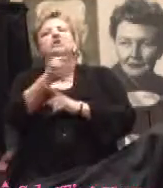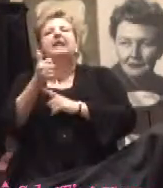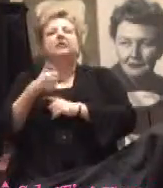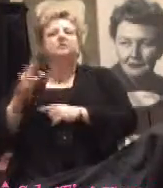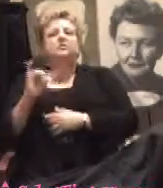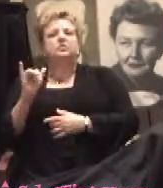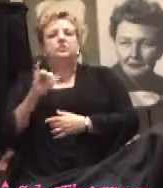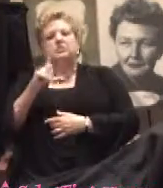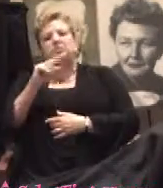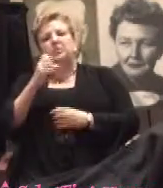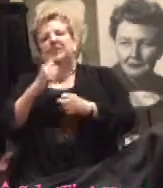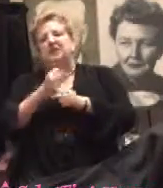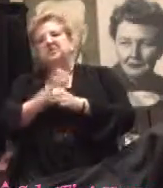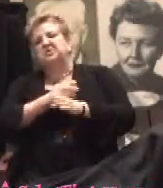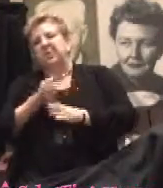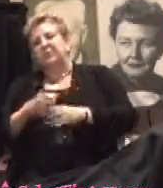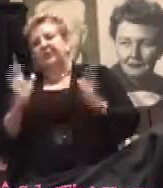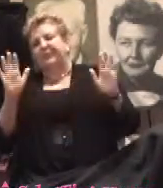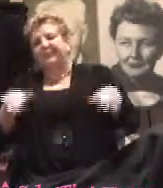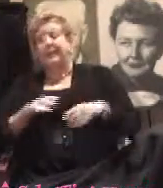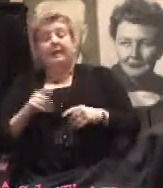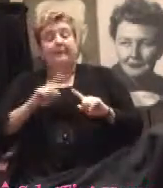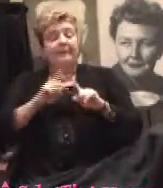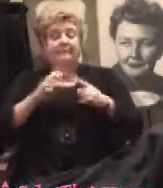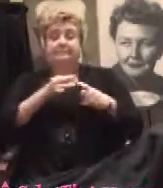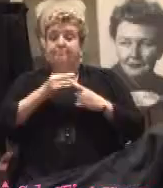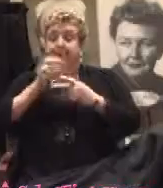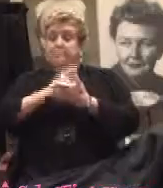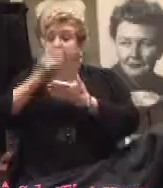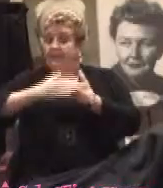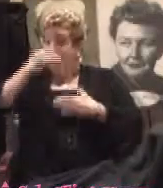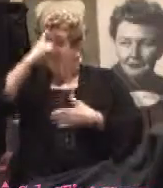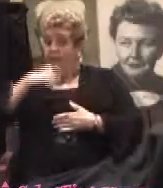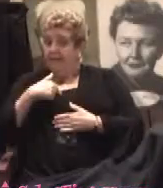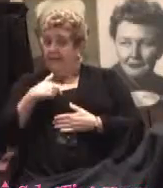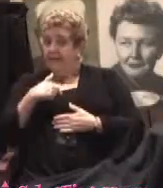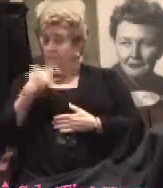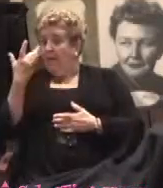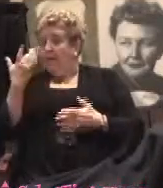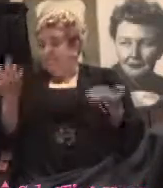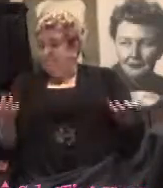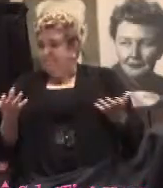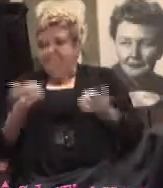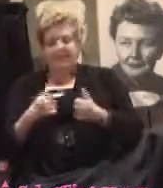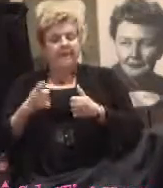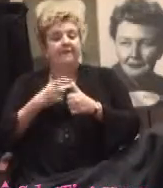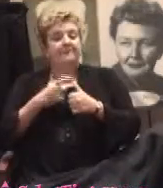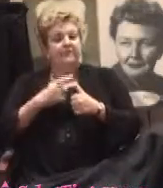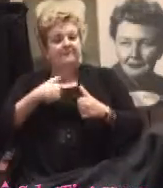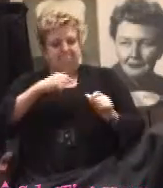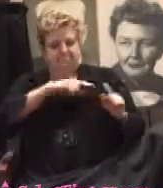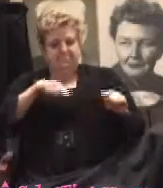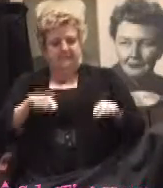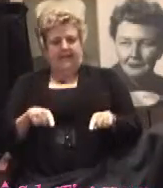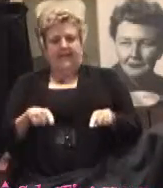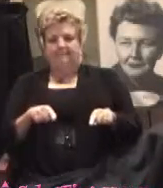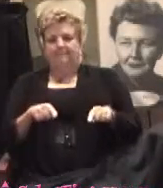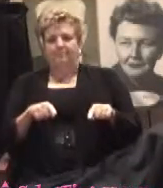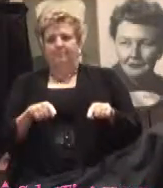But you know, it's a special weekend for me for a couple of reasons. First of all, I got here and I made it in time to see Teresa